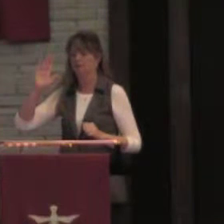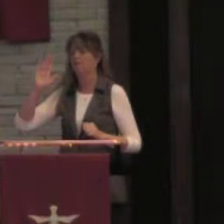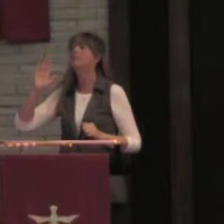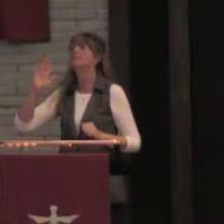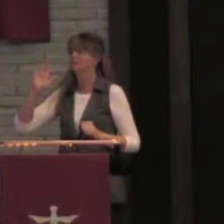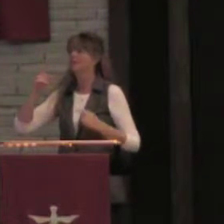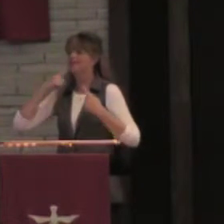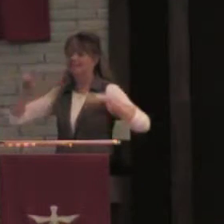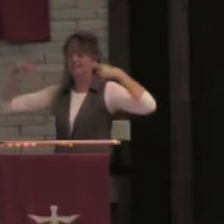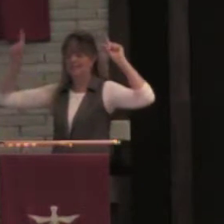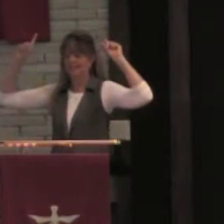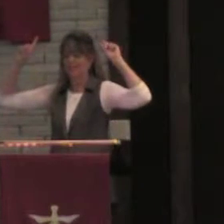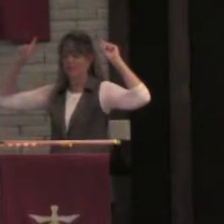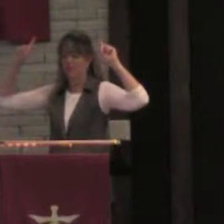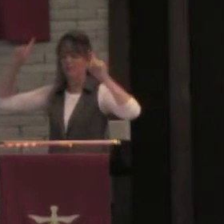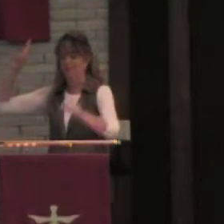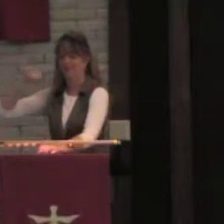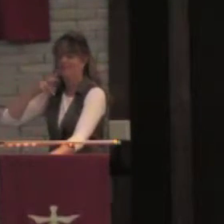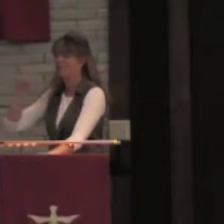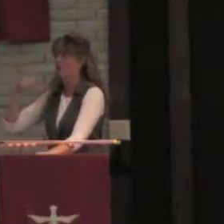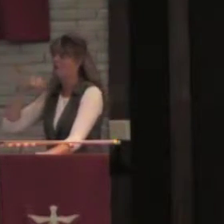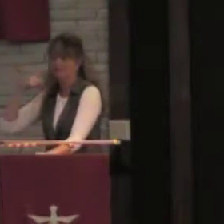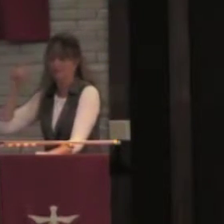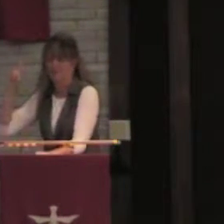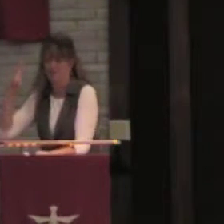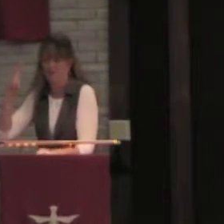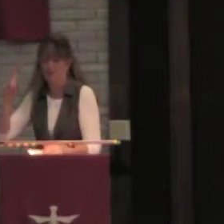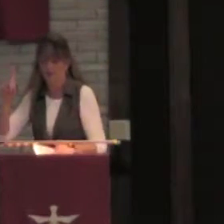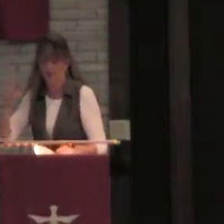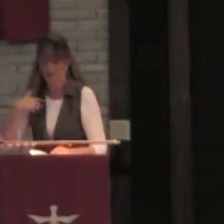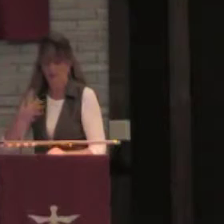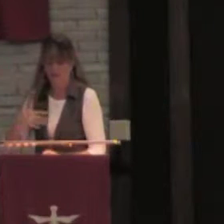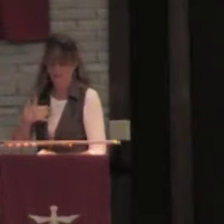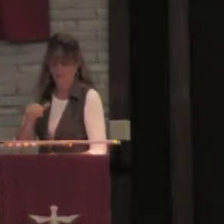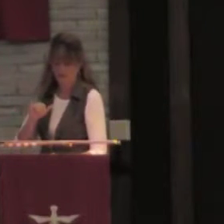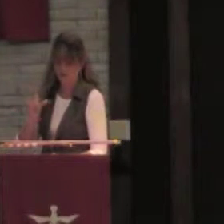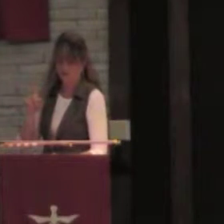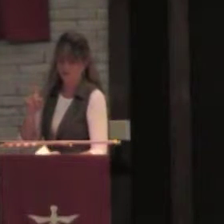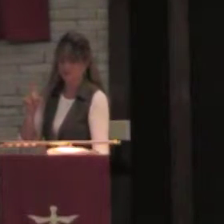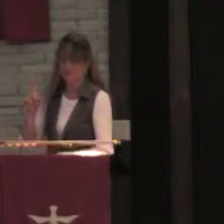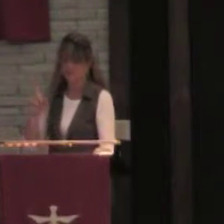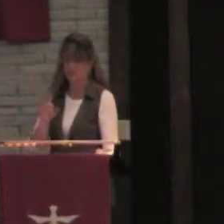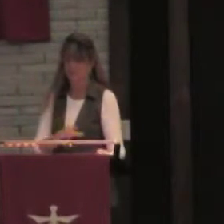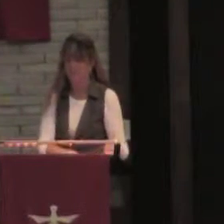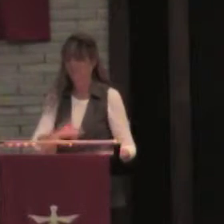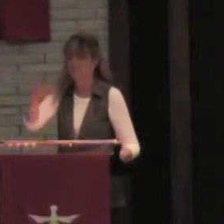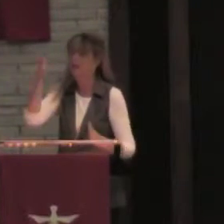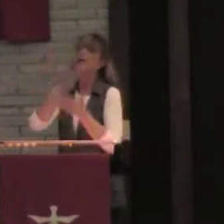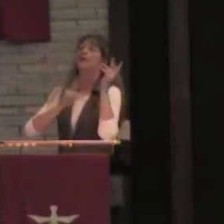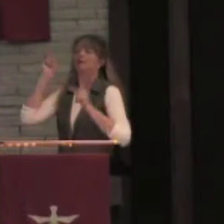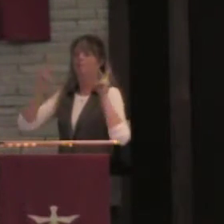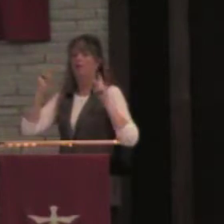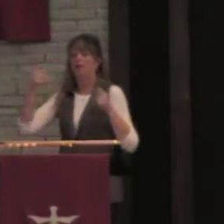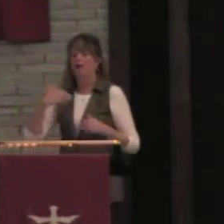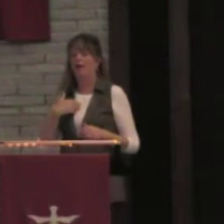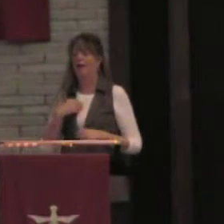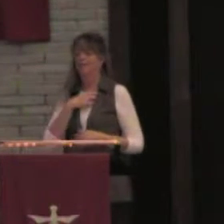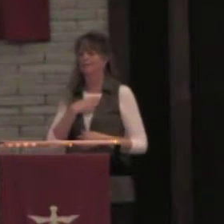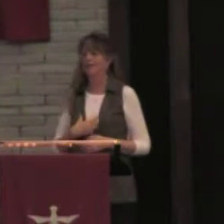If the desire of your heart continues with the relationship with God, I think it can be very successful. Let me explain this. So some people